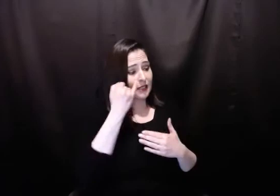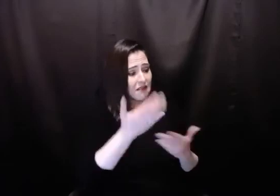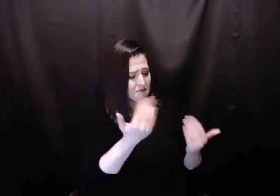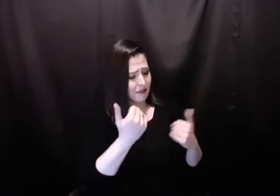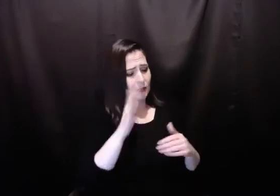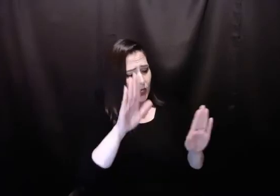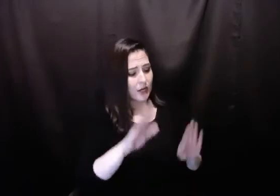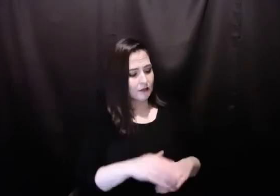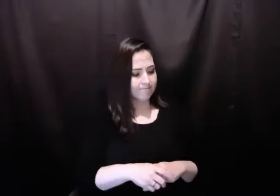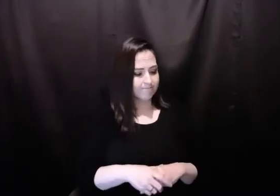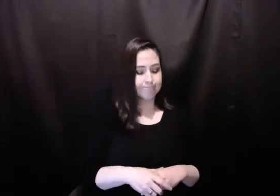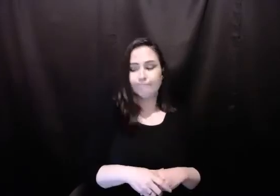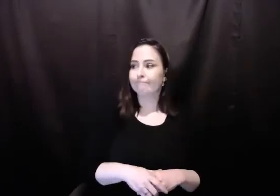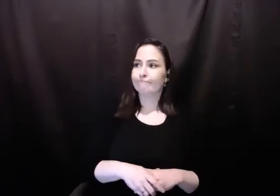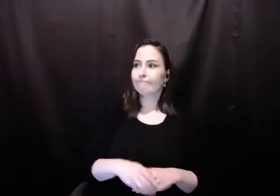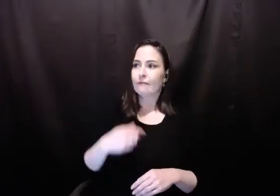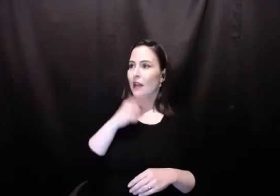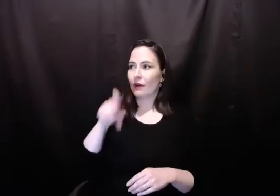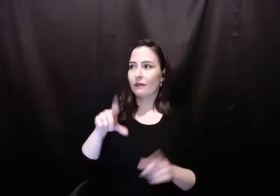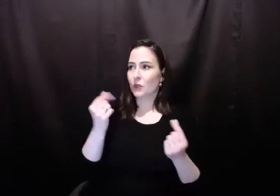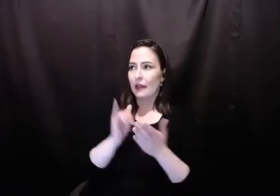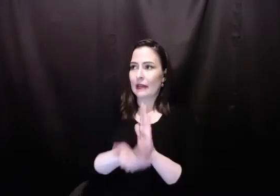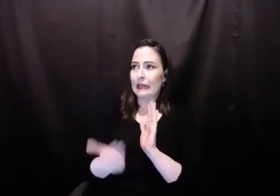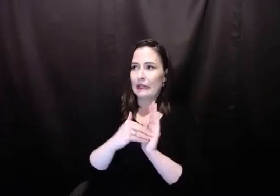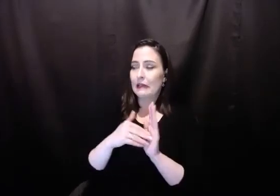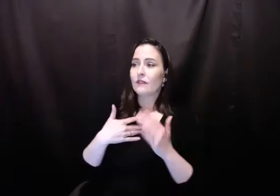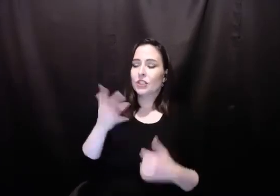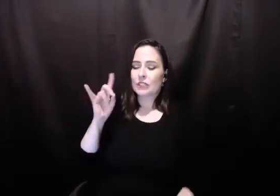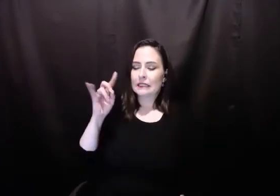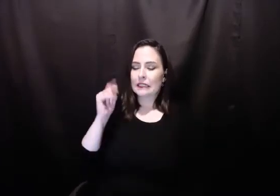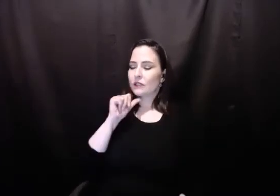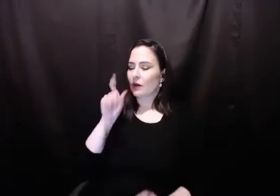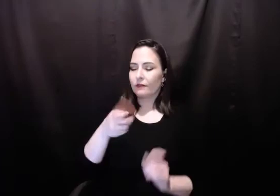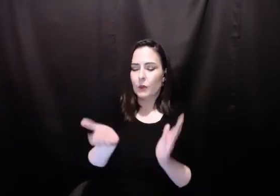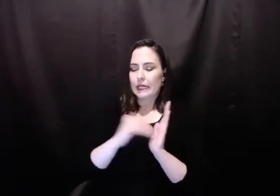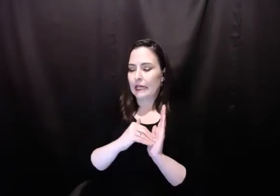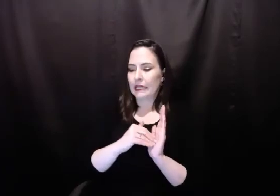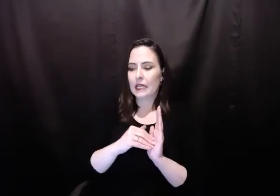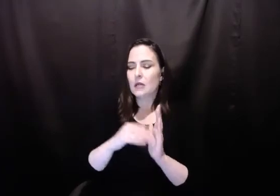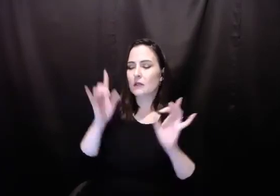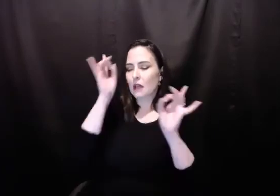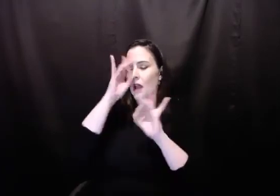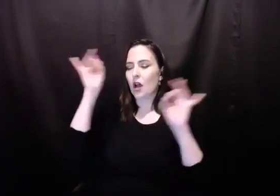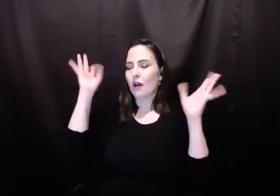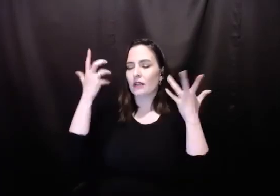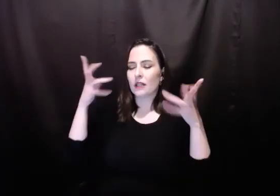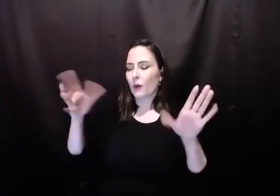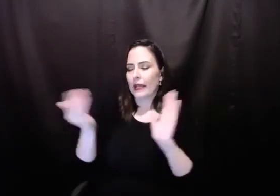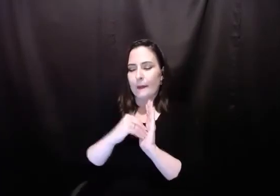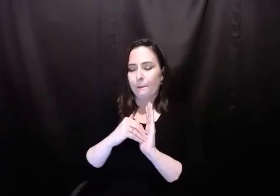nightmare. I don't even want to get into it, but I'll tell you what. What was I thinking? I was thinking everybody would be different. How